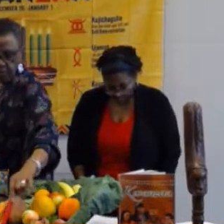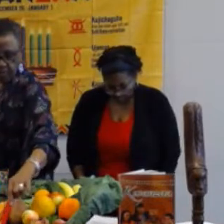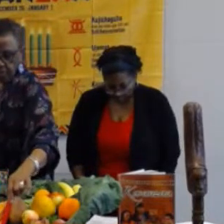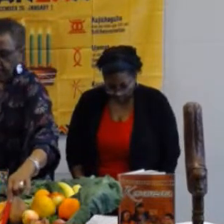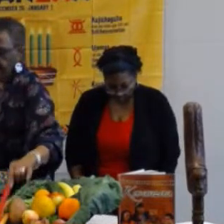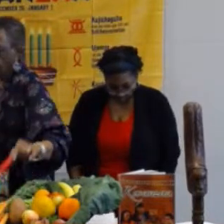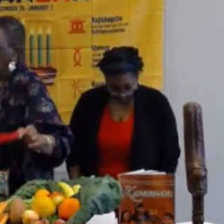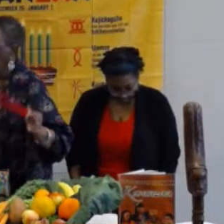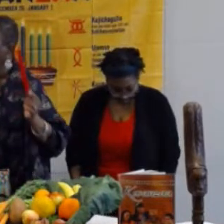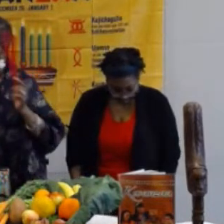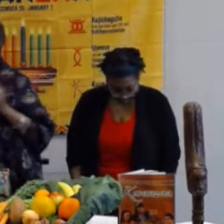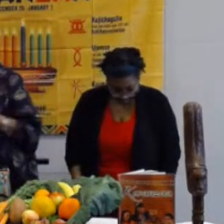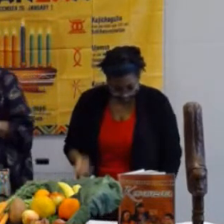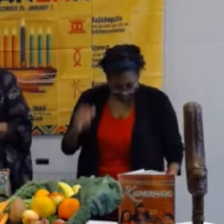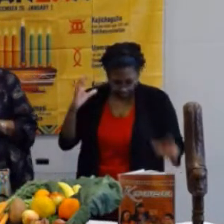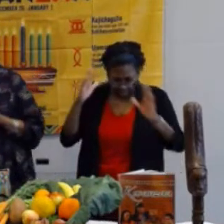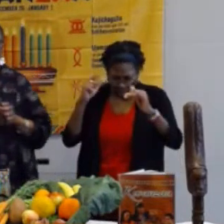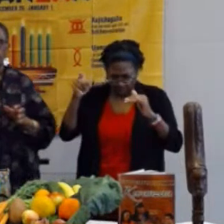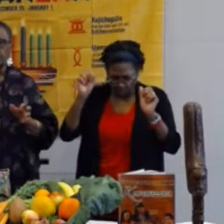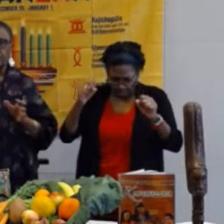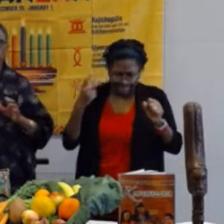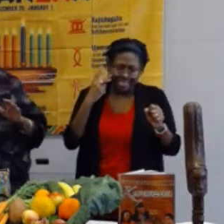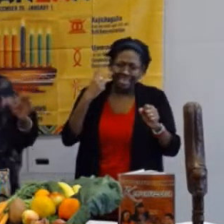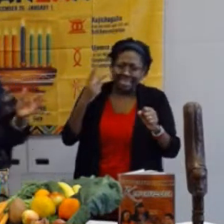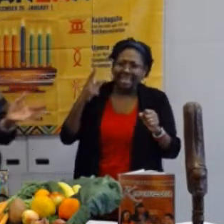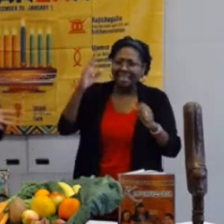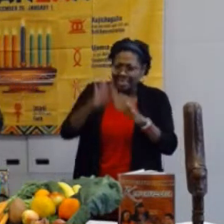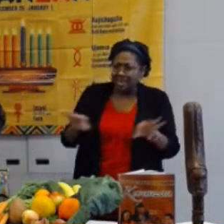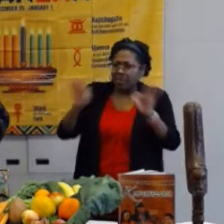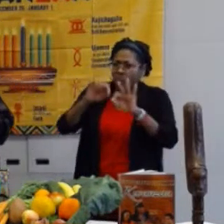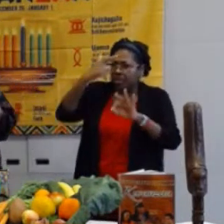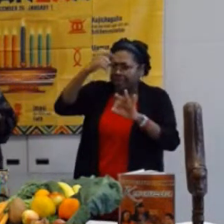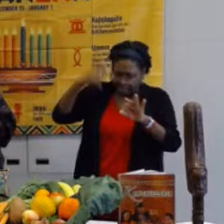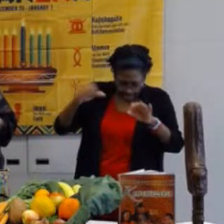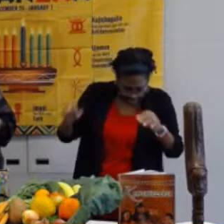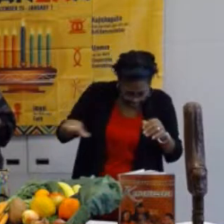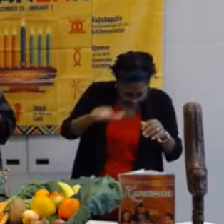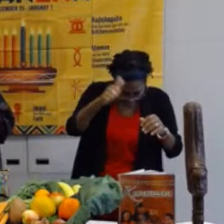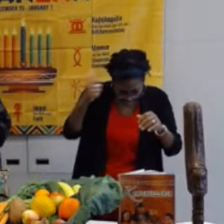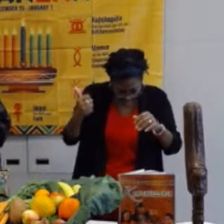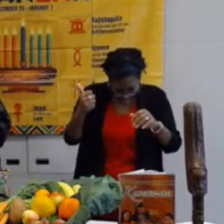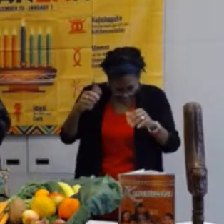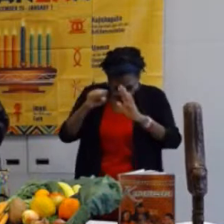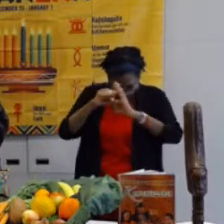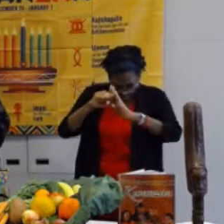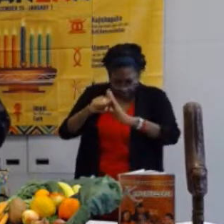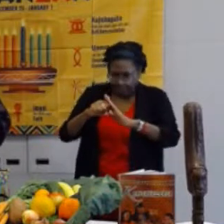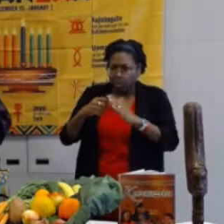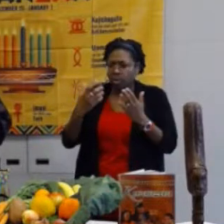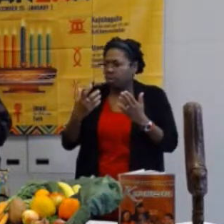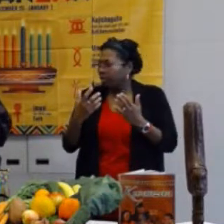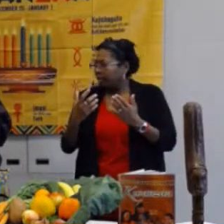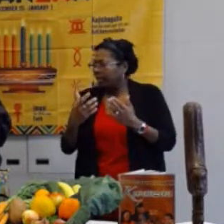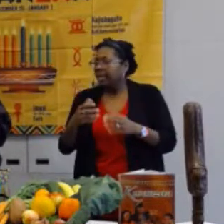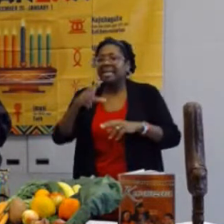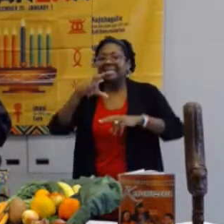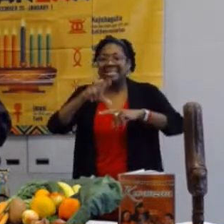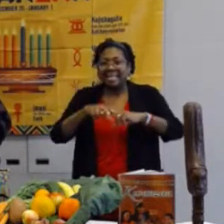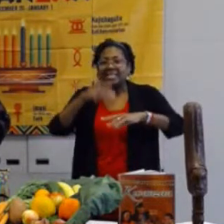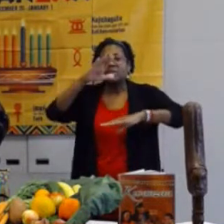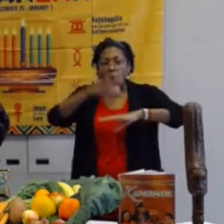hope you can see it, the makeka. Then the makeka is important because every other symbol rests on the